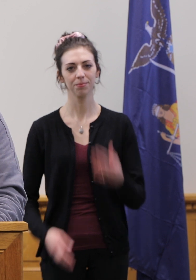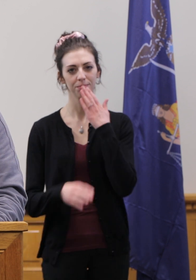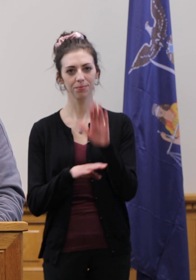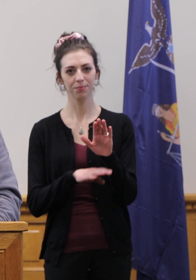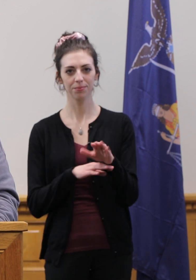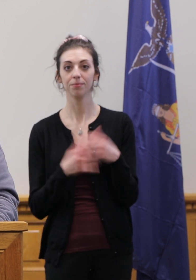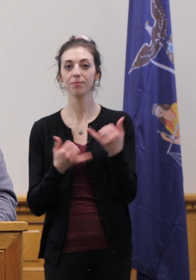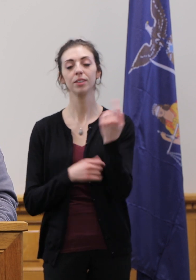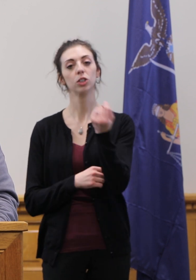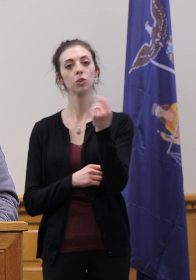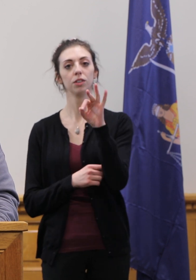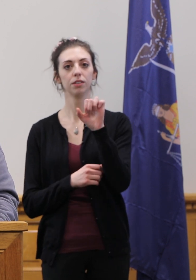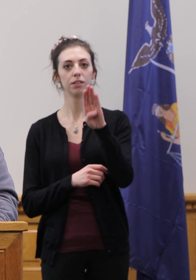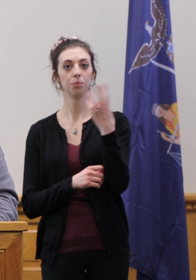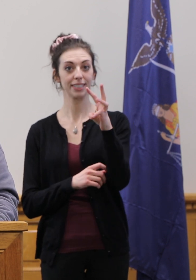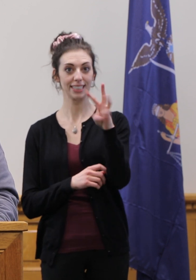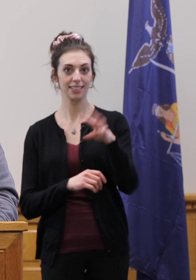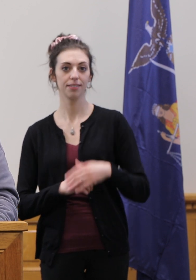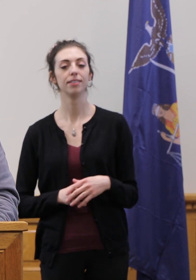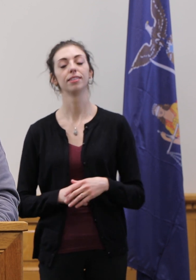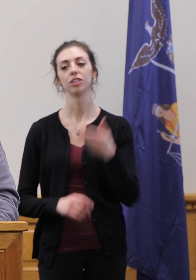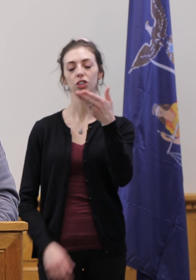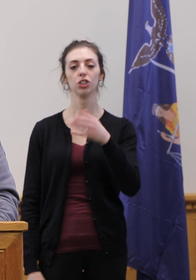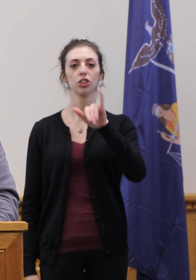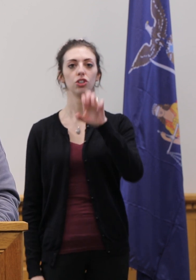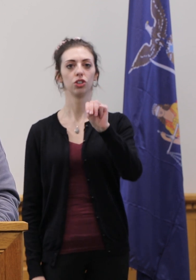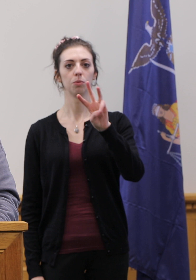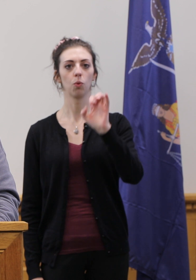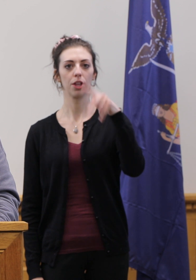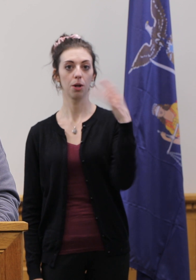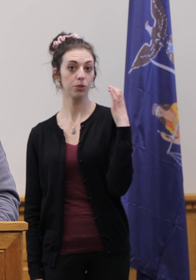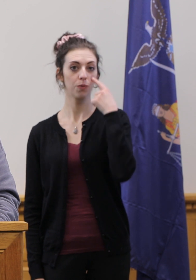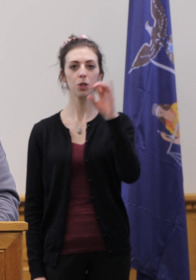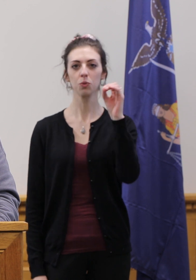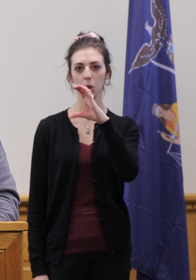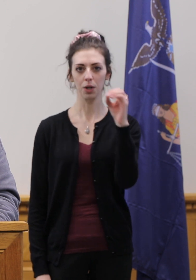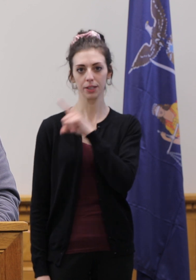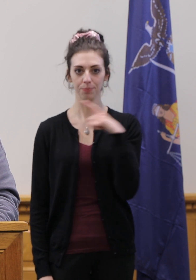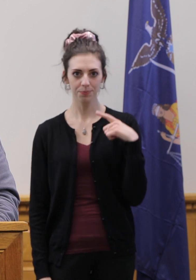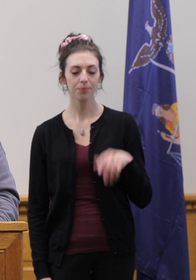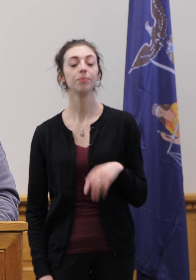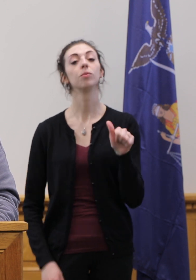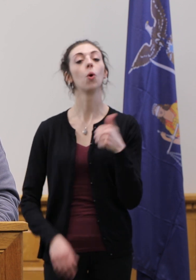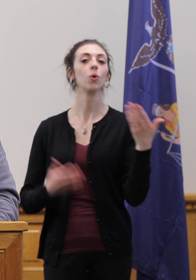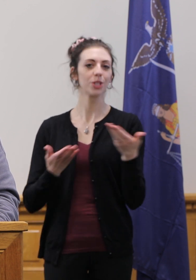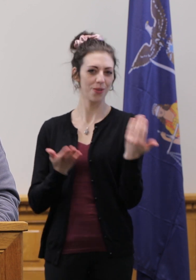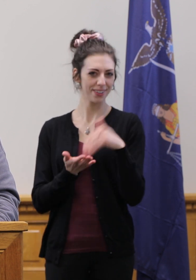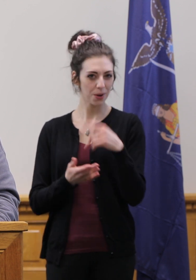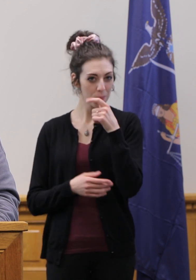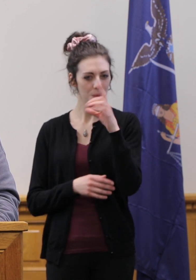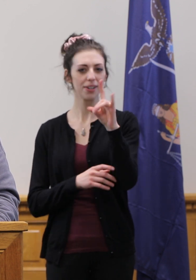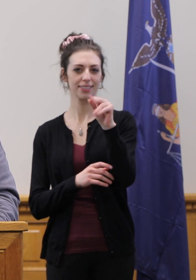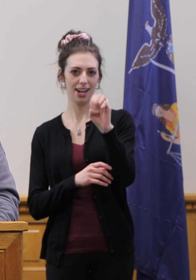Good afternoon. Today is Tuesday, February 16th. I'm Jim Weatherup, Chairman of the Oswego County Legislature. My guest again today is